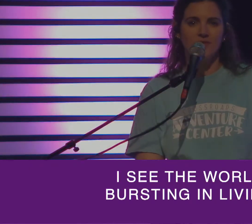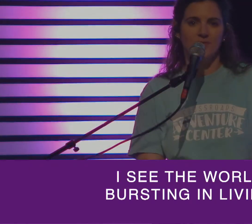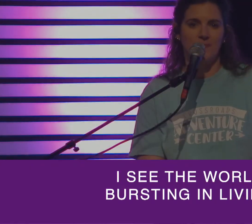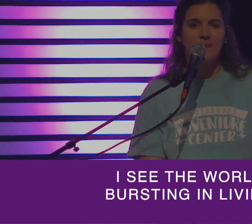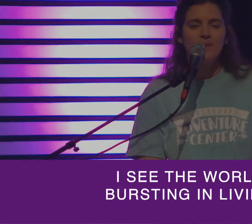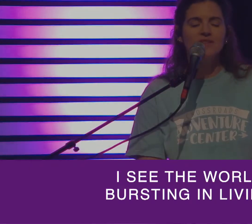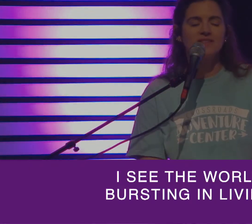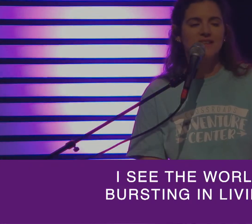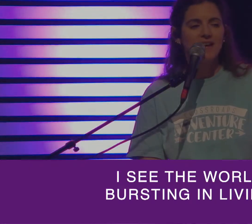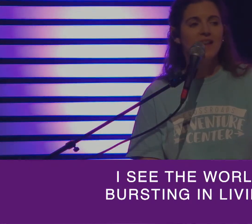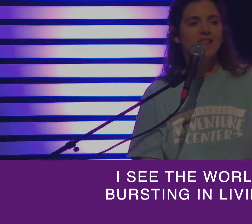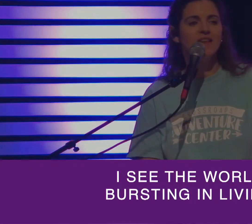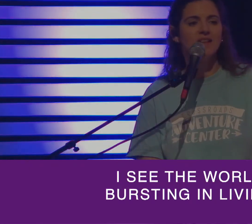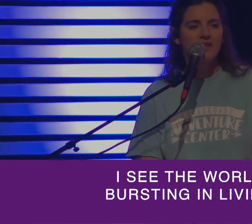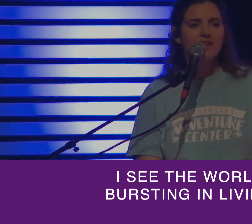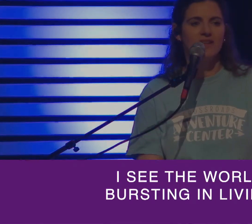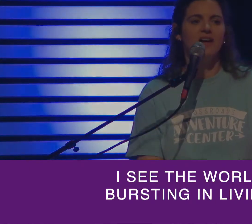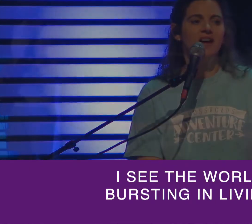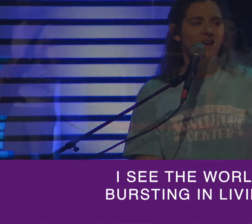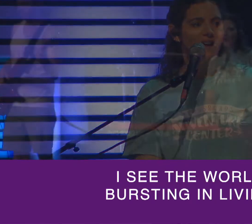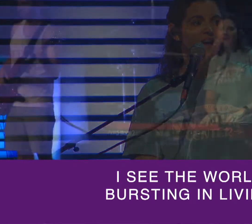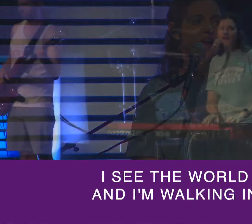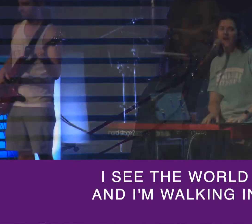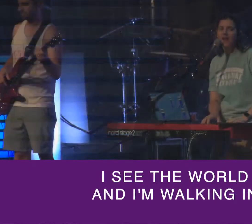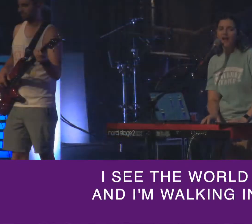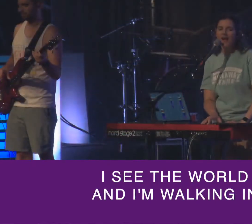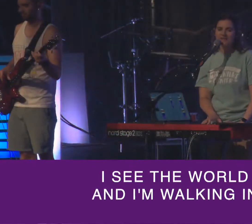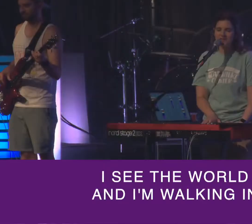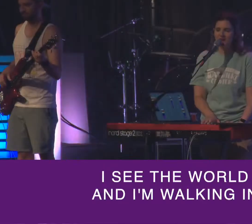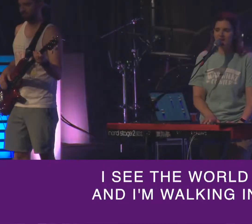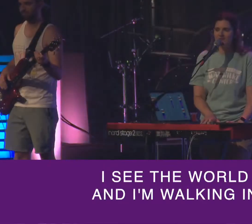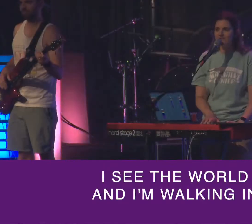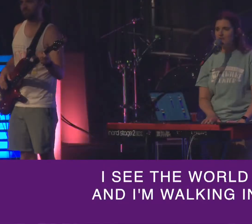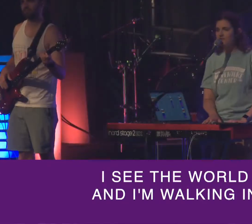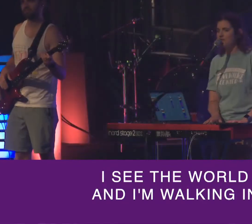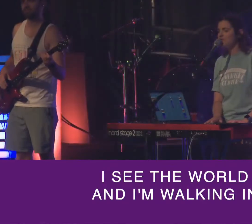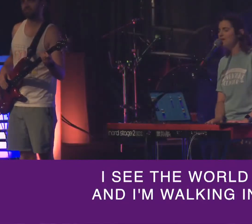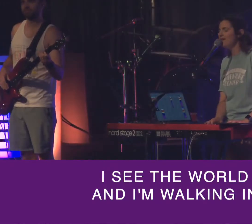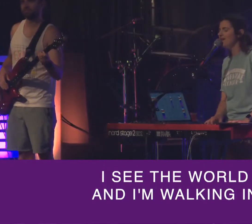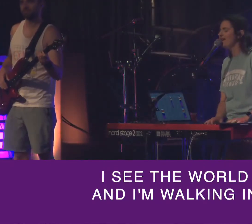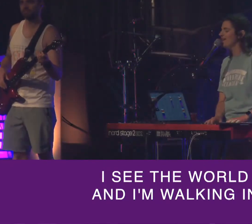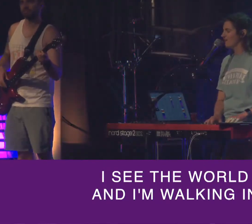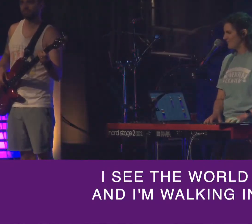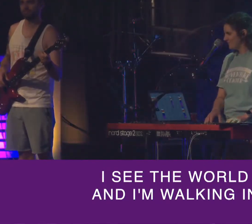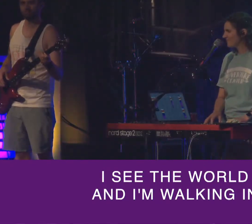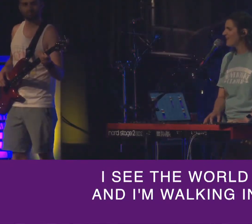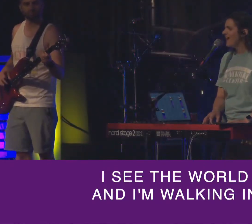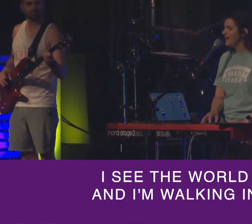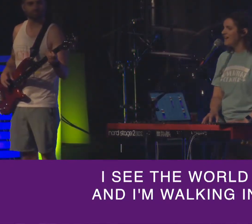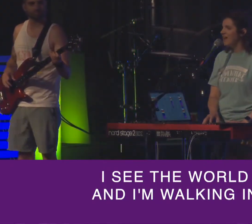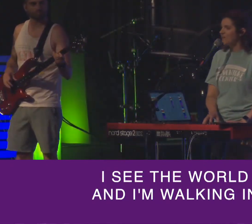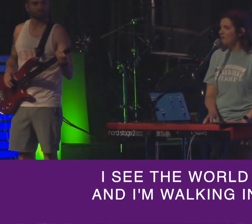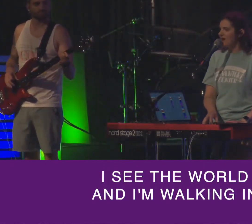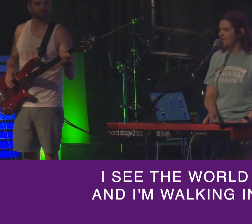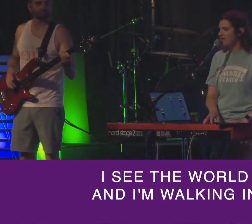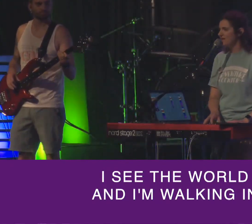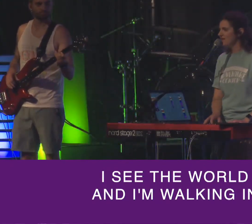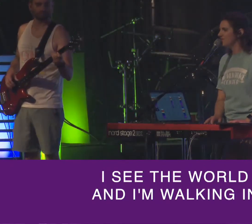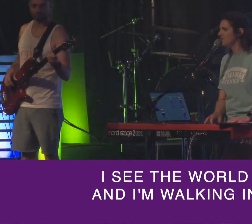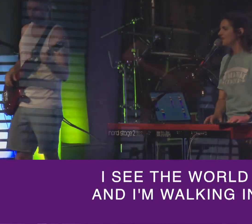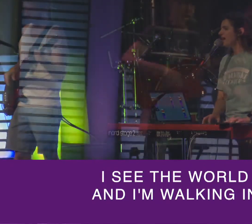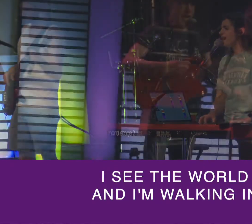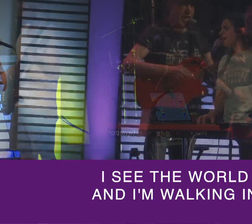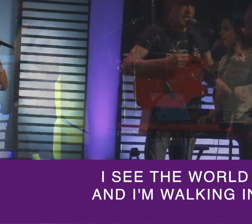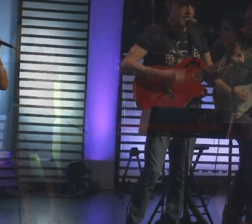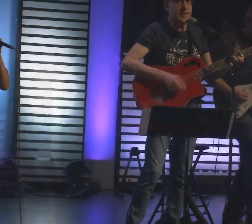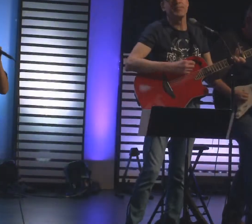life, bursting in living color. Oh, I see the world your way, and I'm walking in